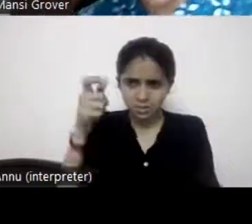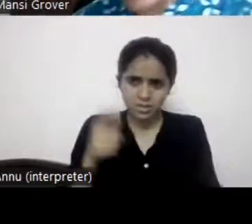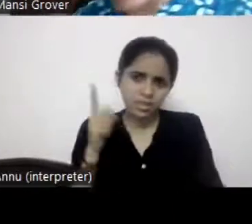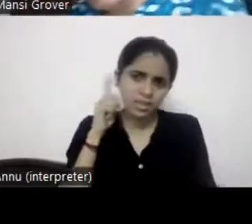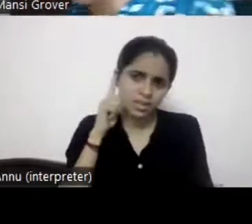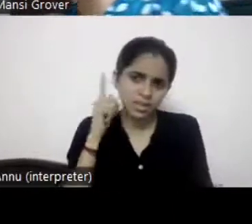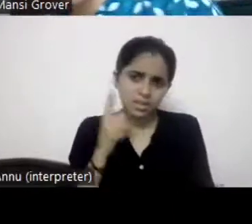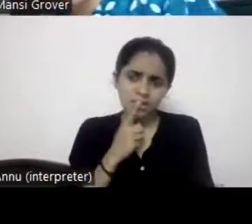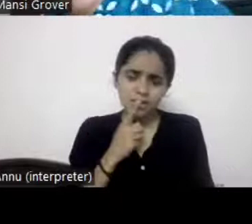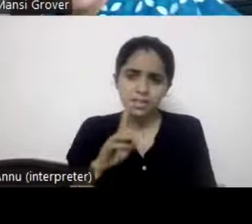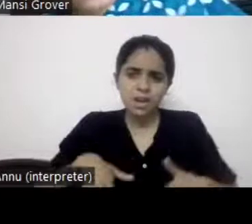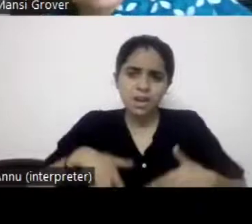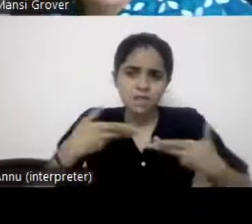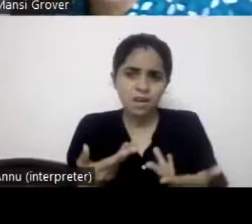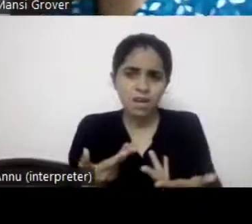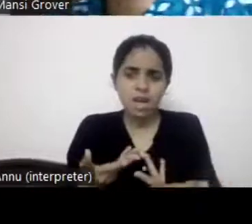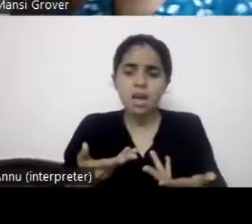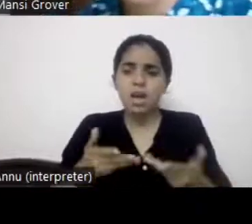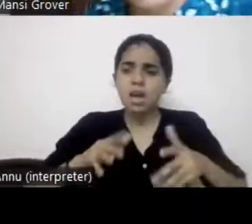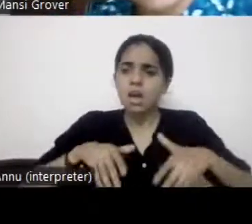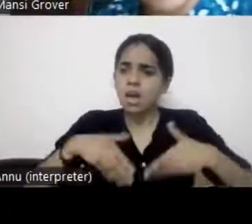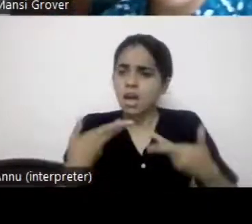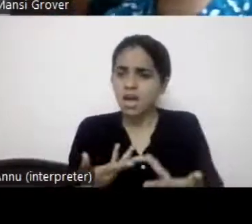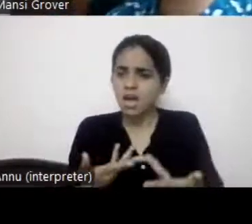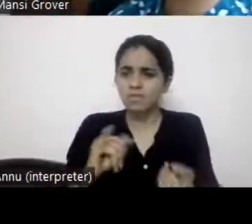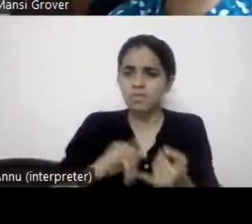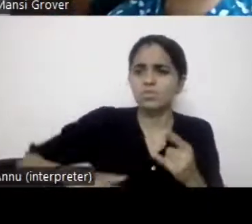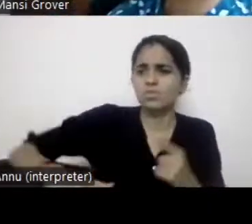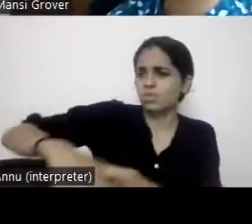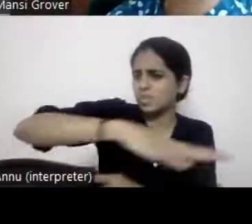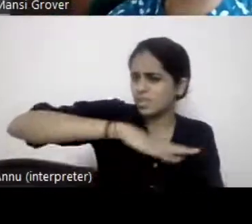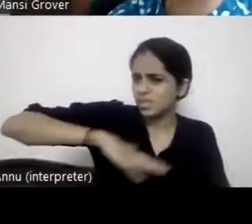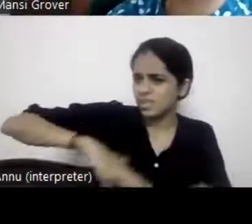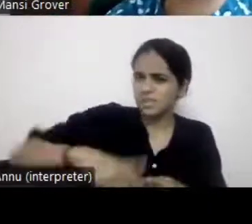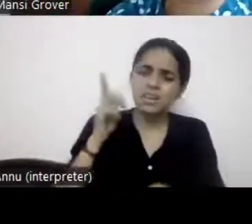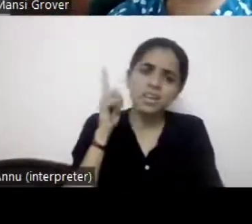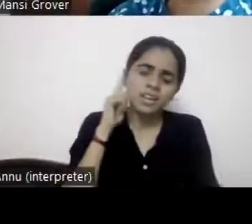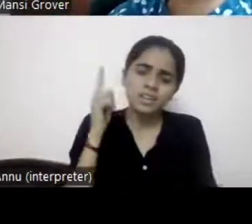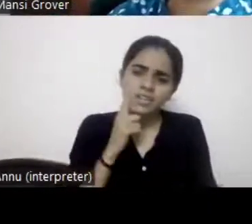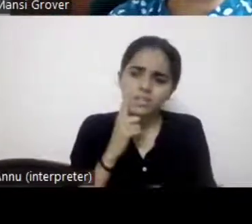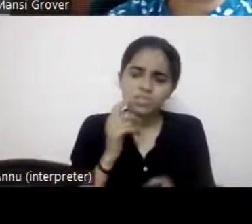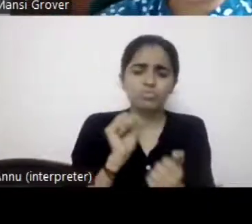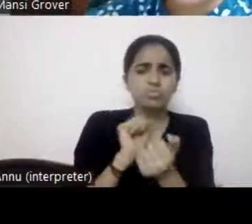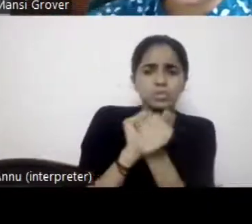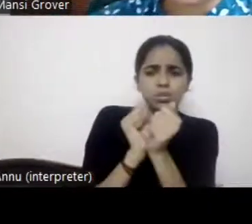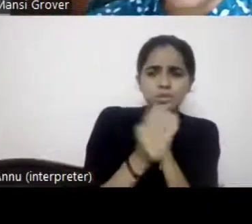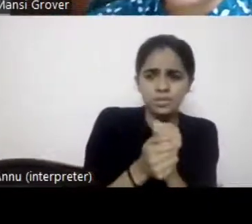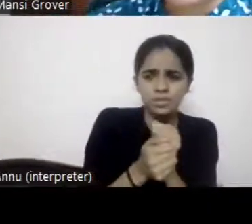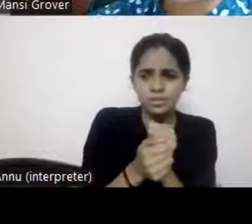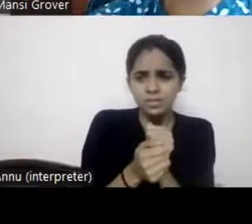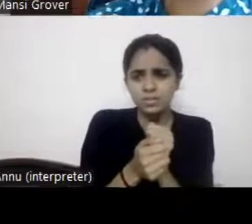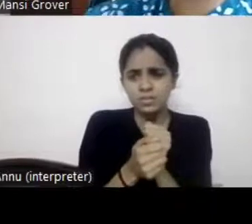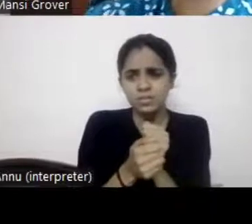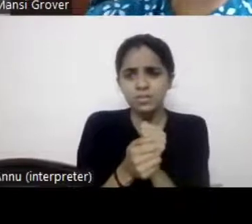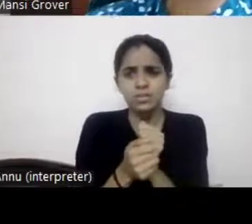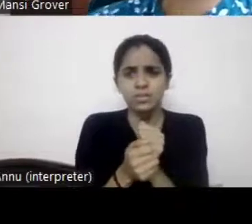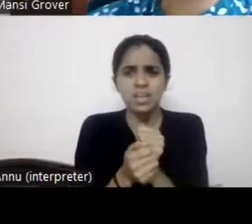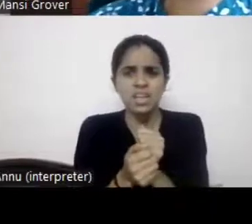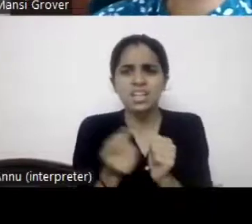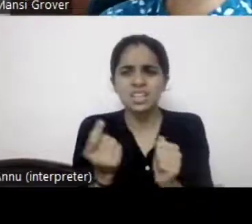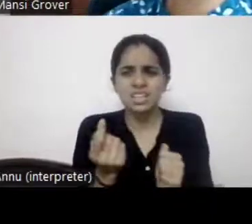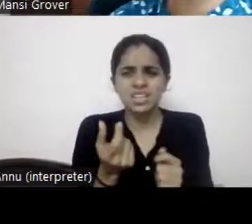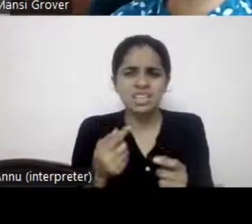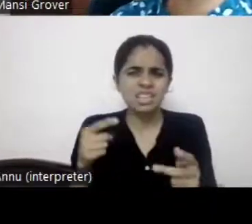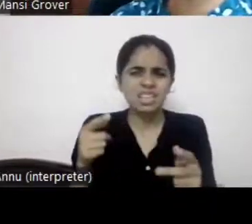so the ideas, the expectations that the society has for that person would change when there is this